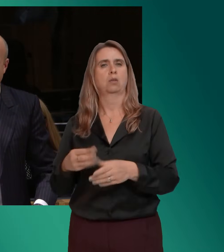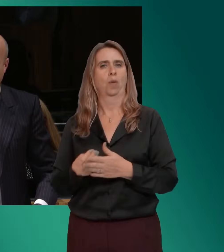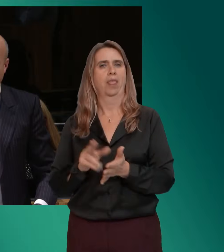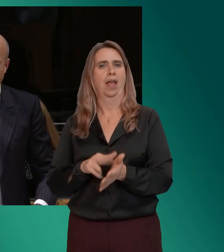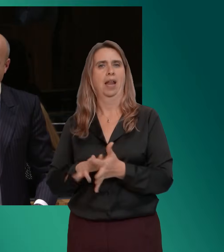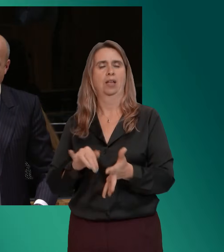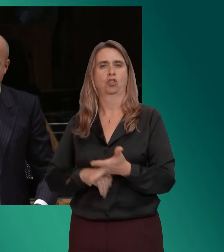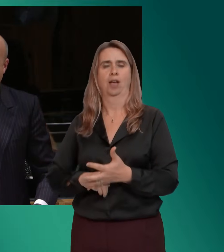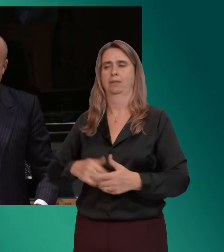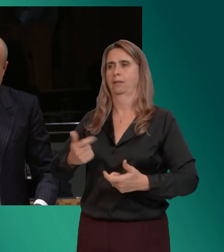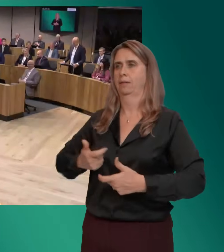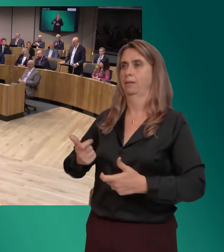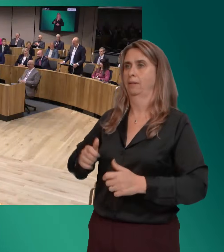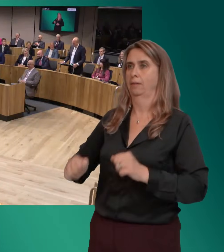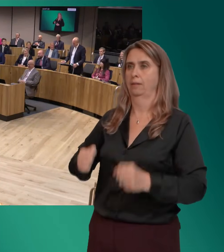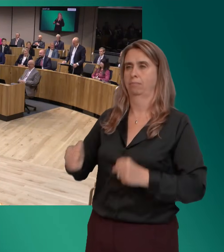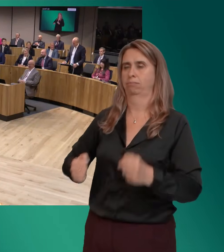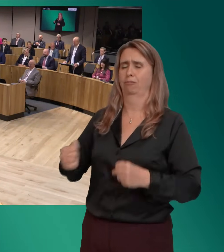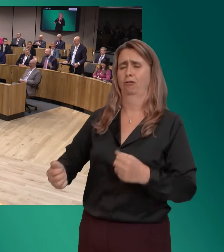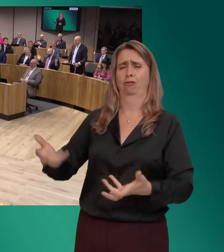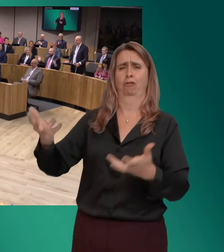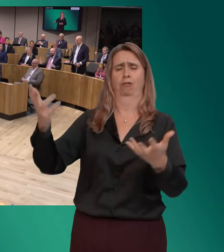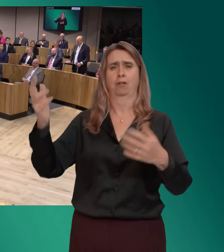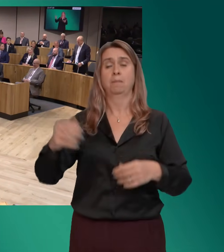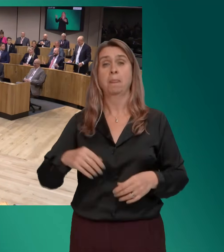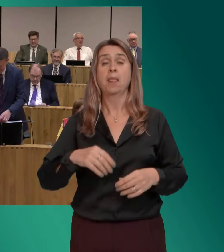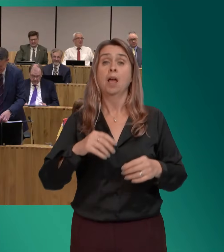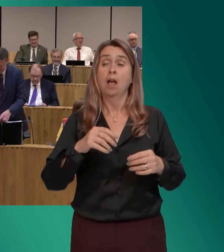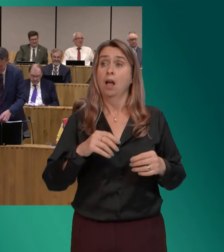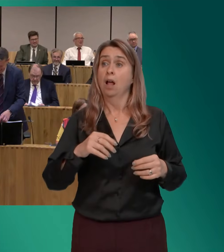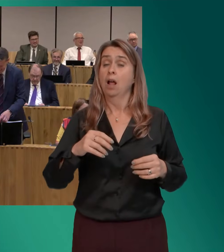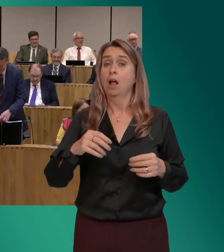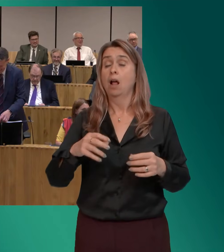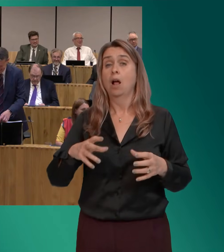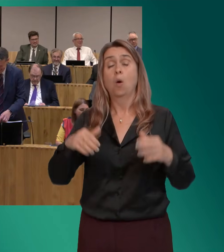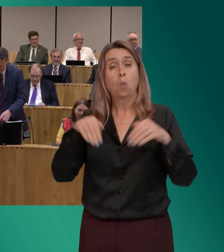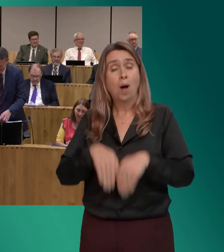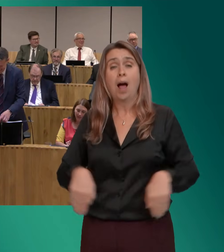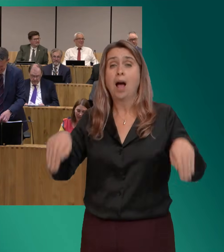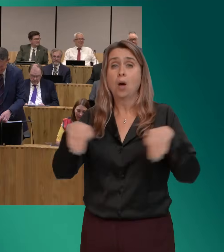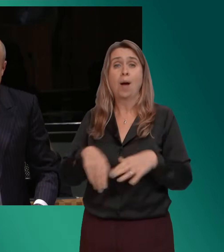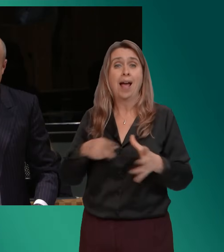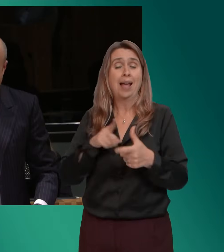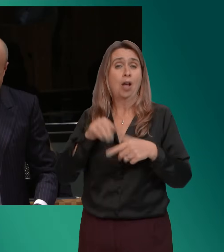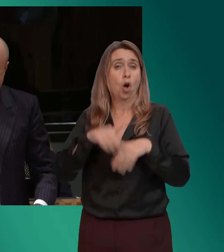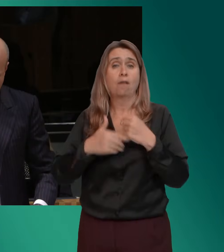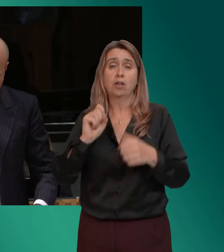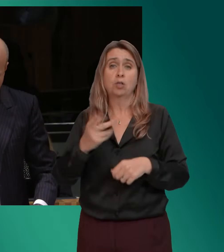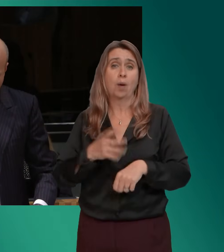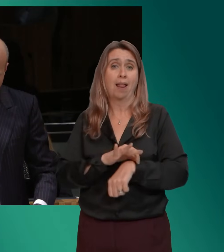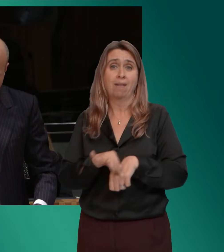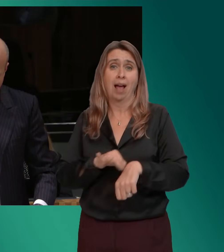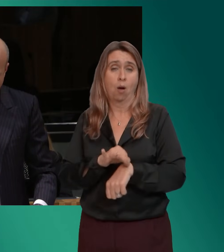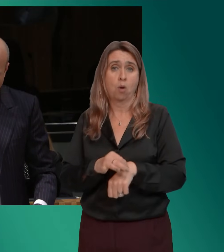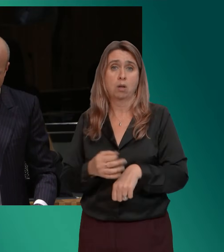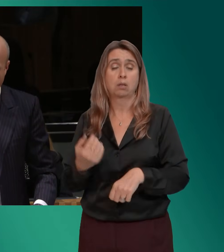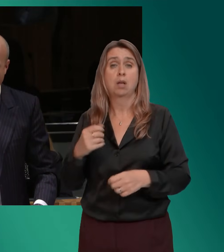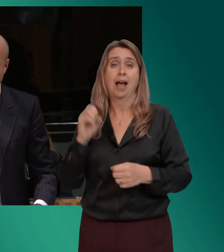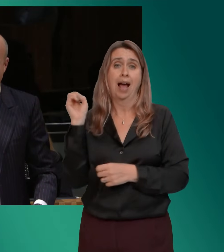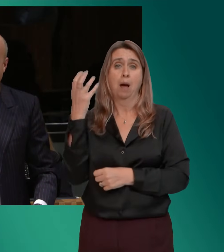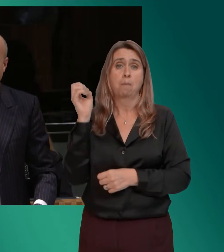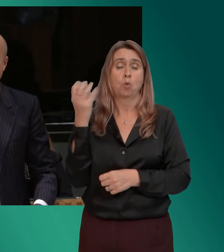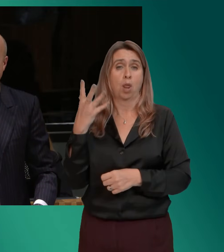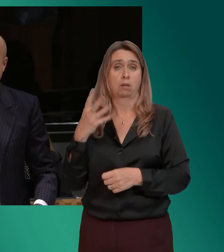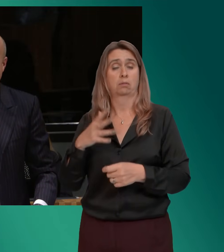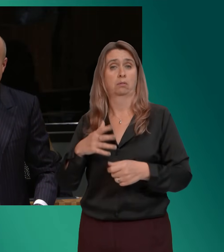10,000 people were stuck in A&E for over 12 hours last month, and ambulance handover